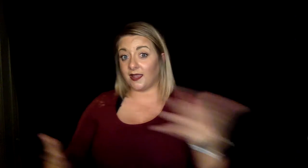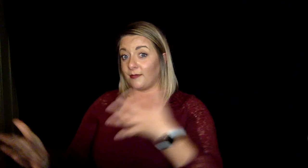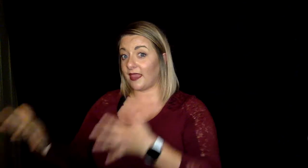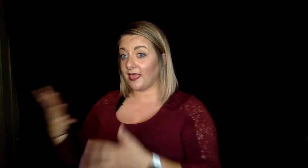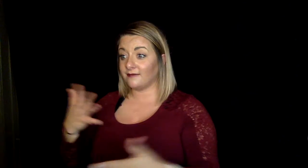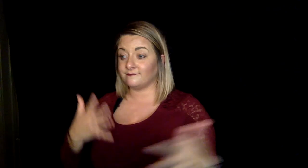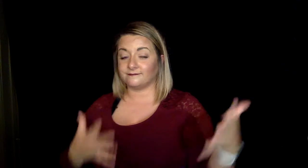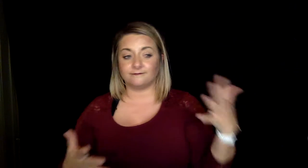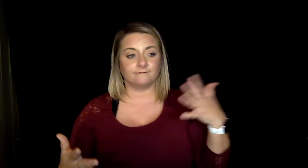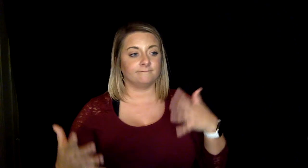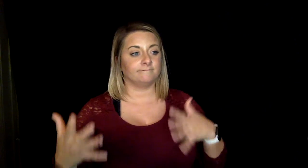Anybody?